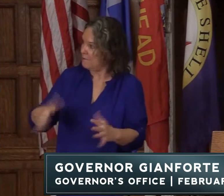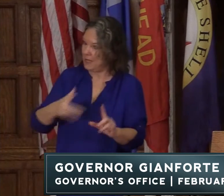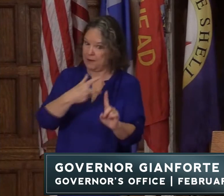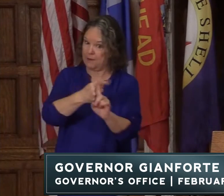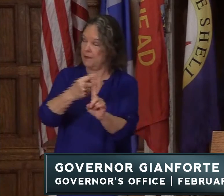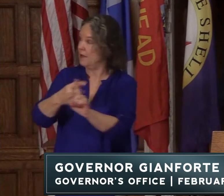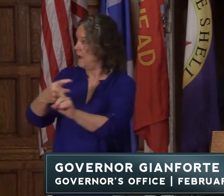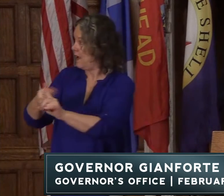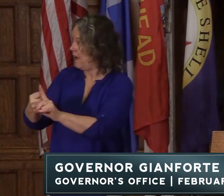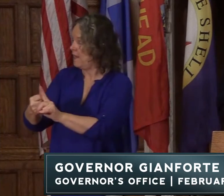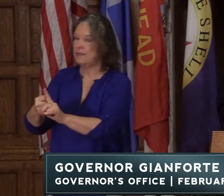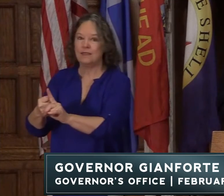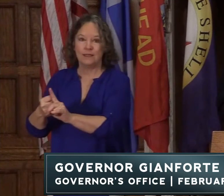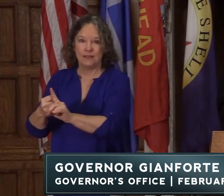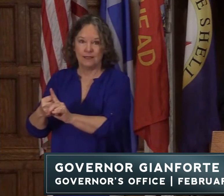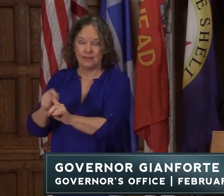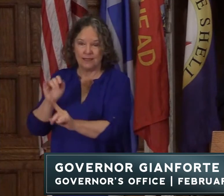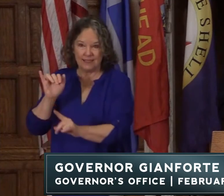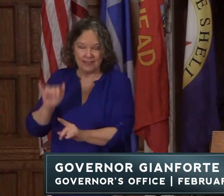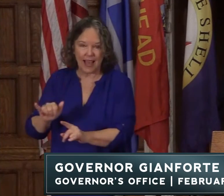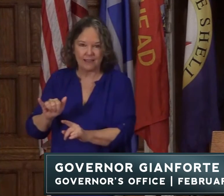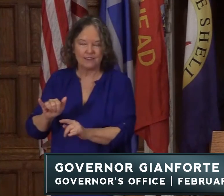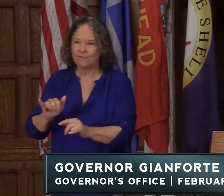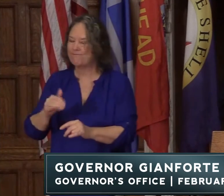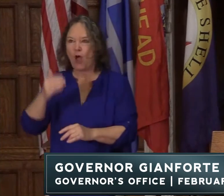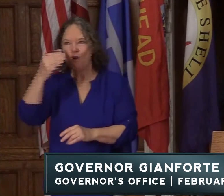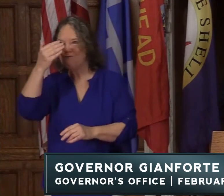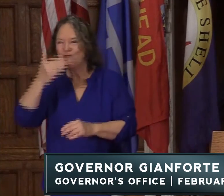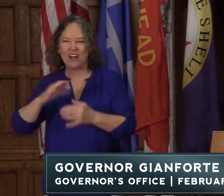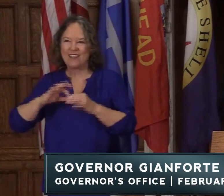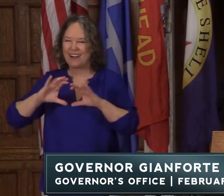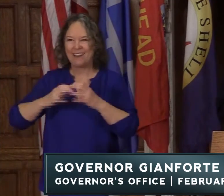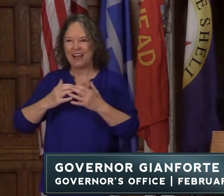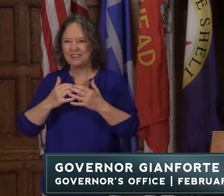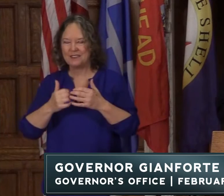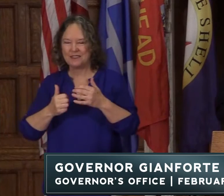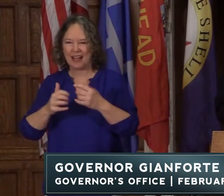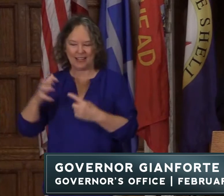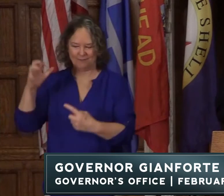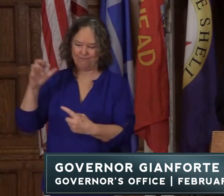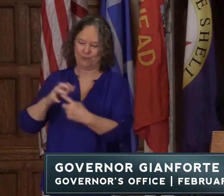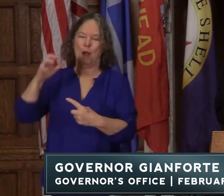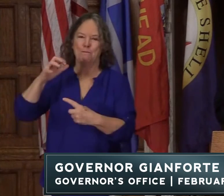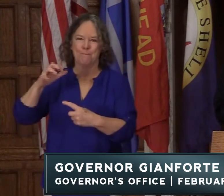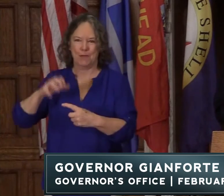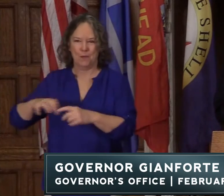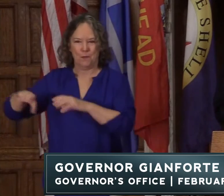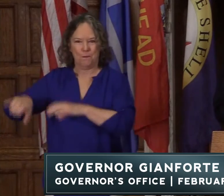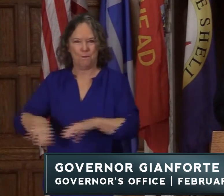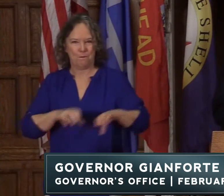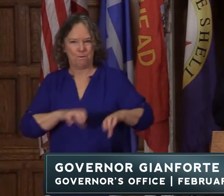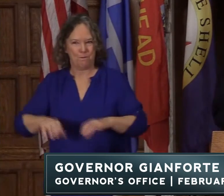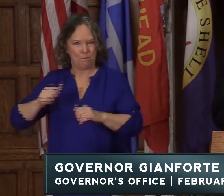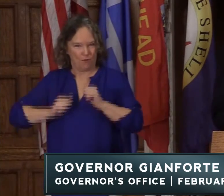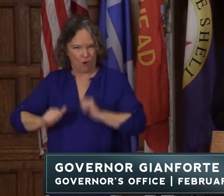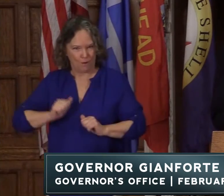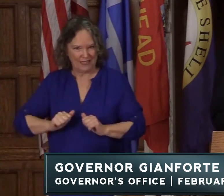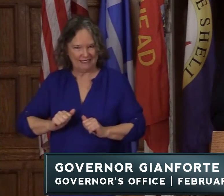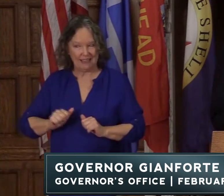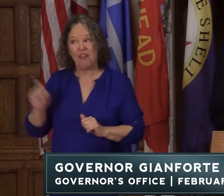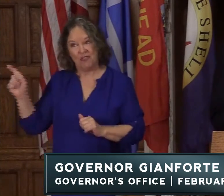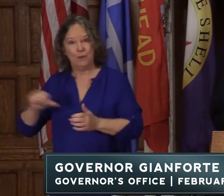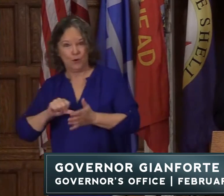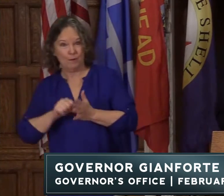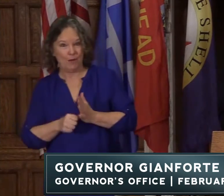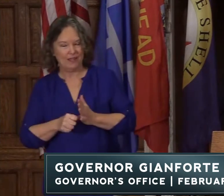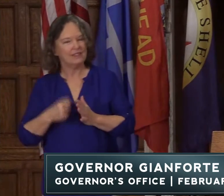arms. This is front of the class performance for the country. They were impressed. I thought that might help us get some